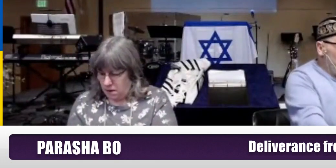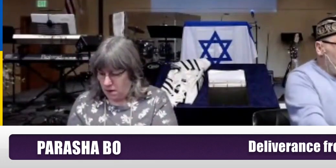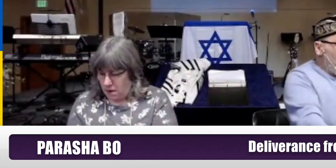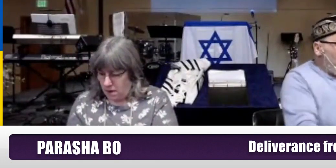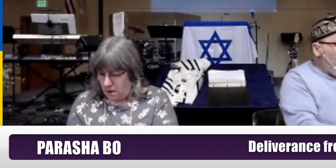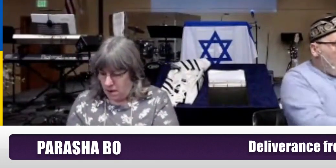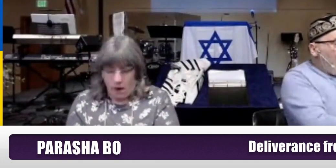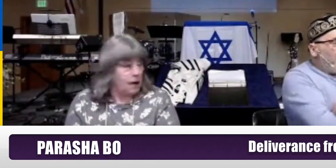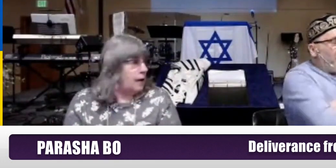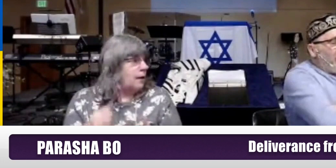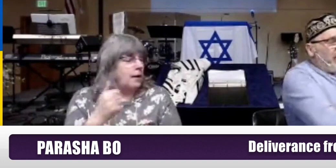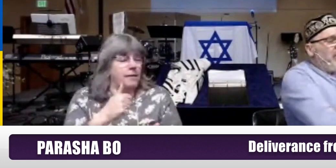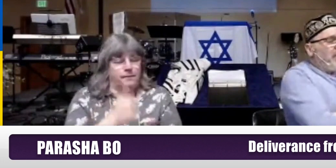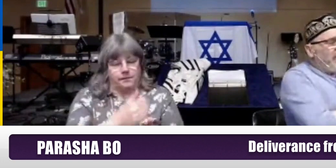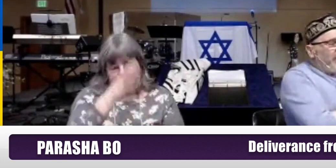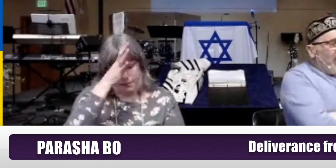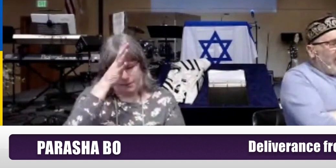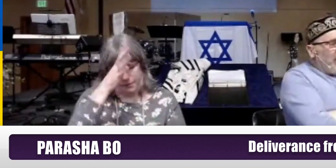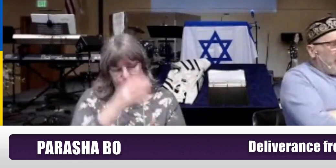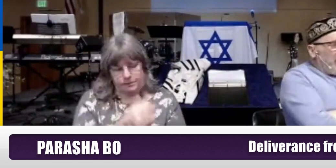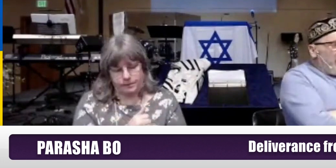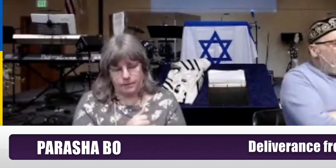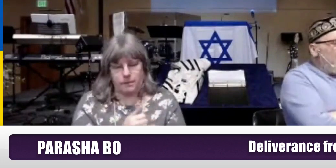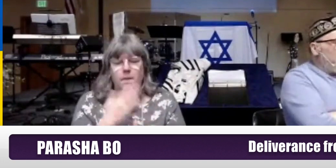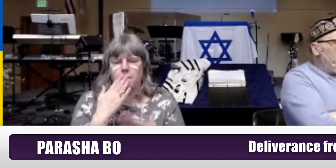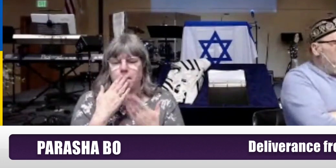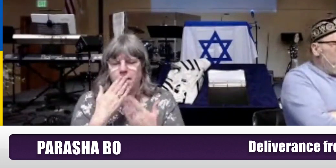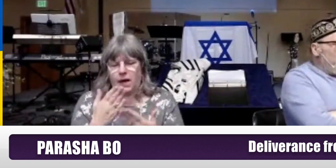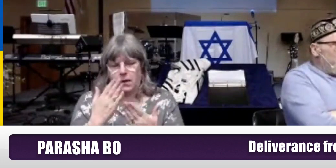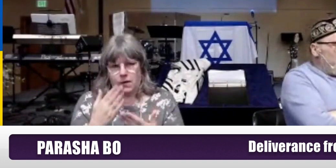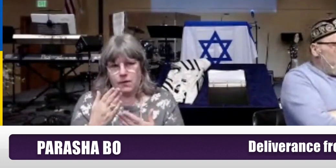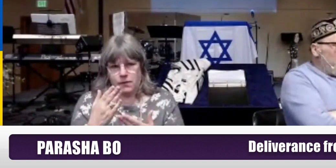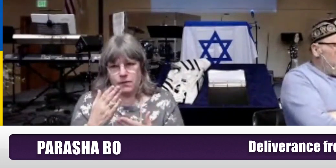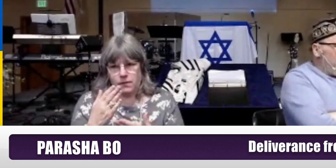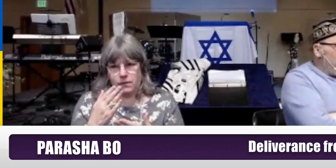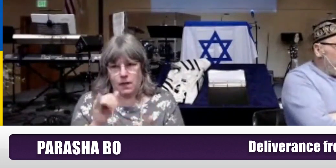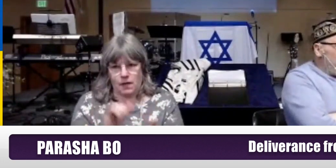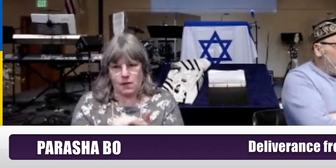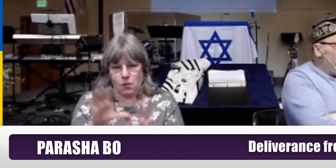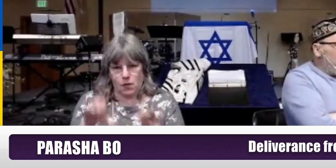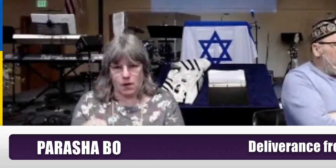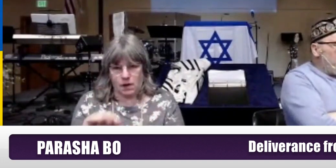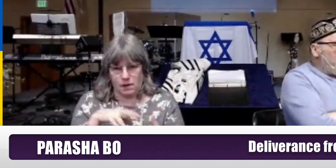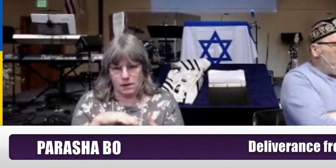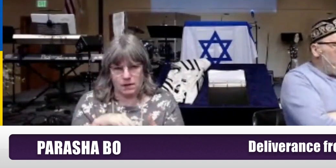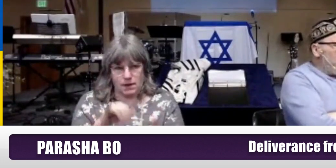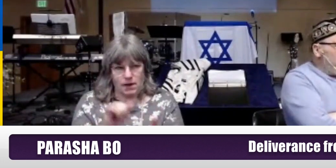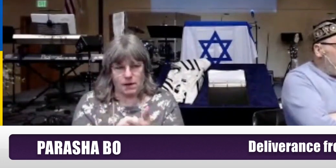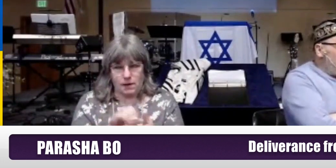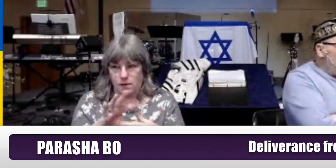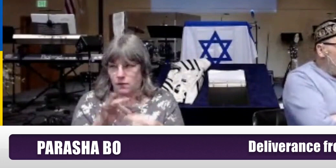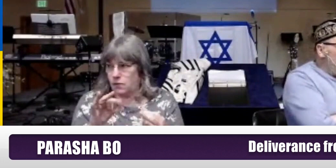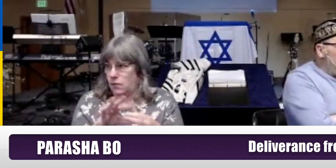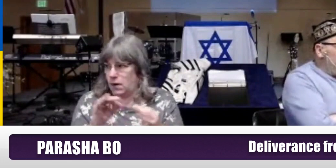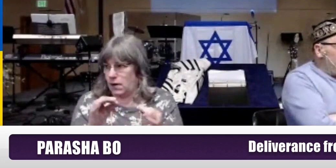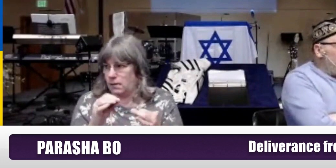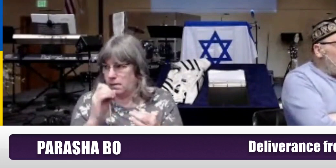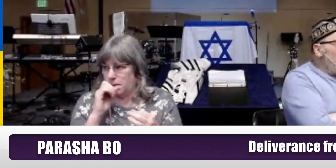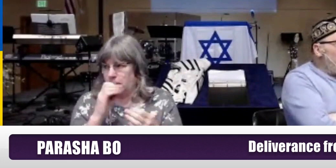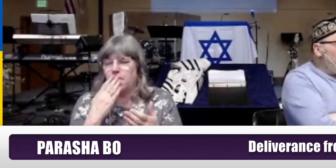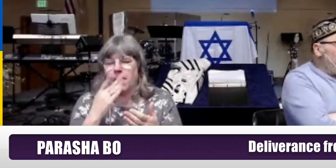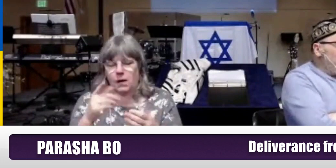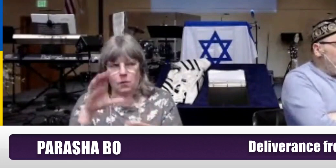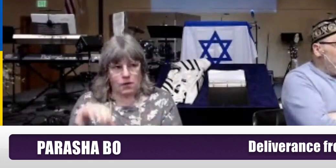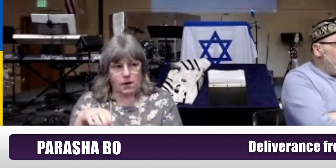So, Abba Father, we thank you that we can study this story. We thank you that we